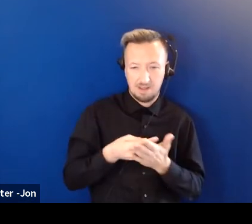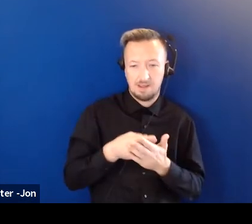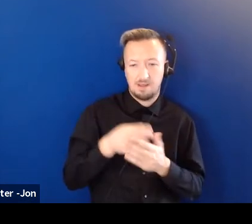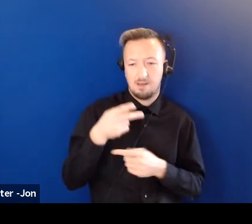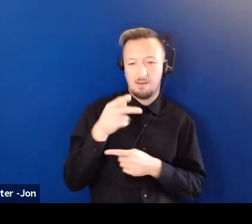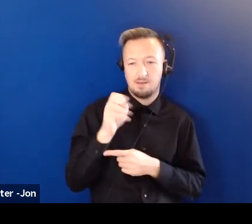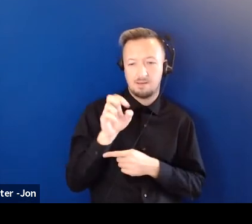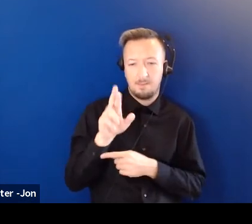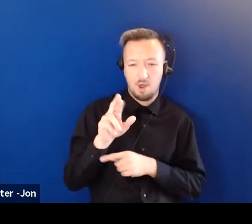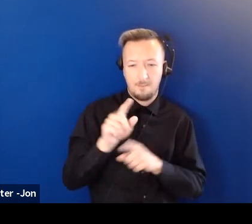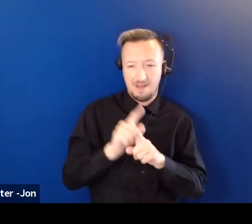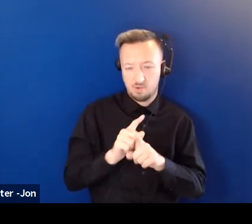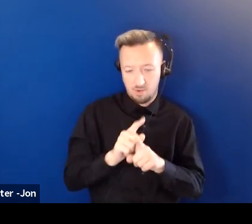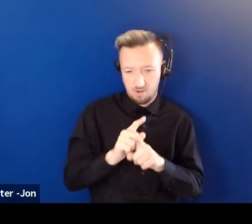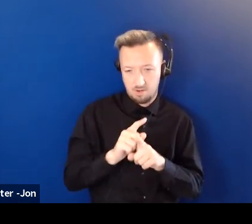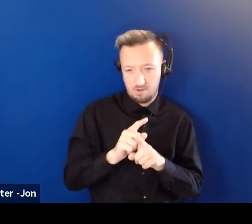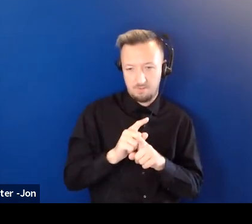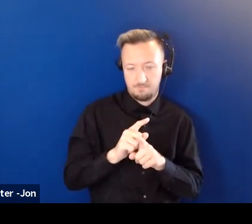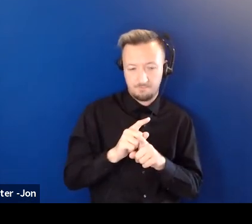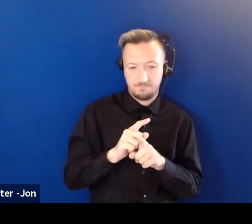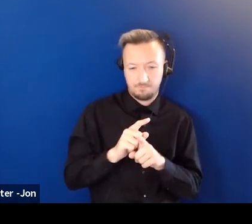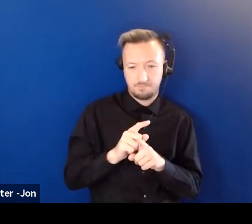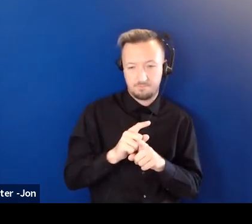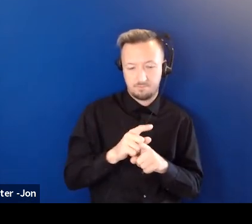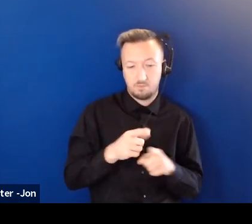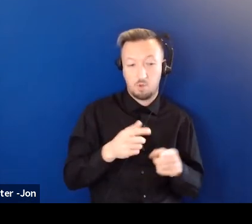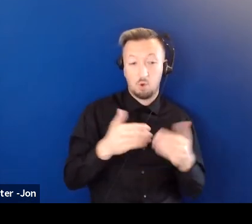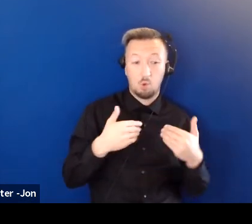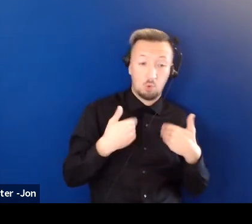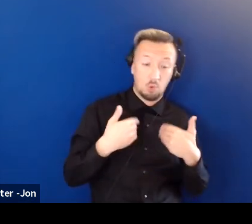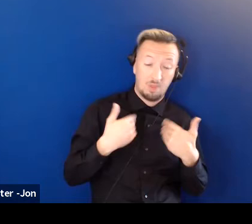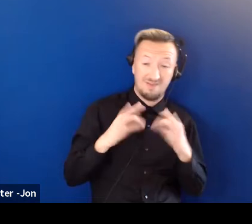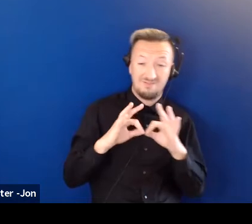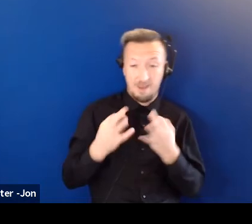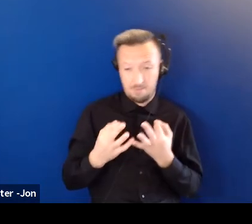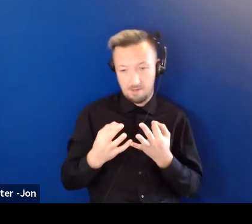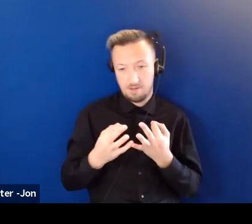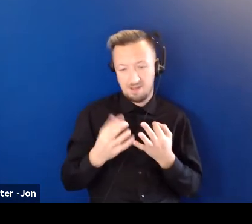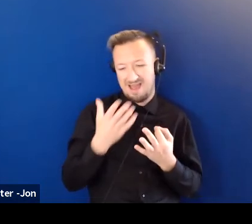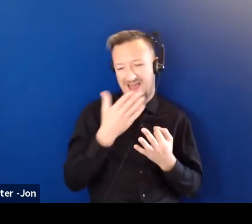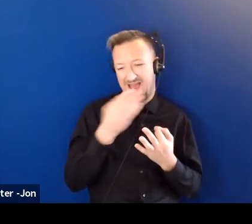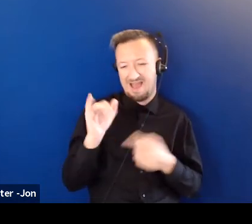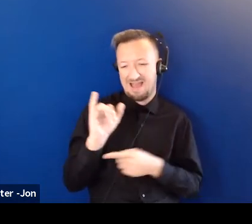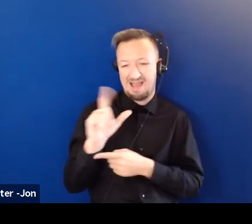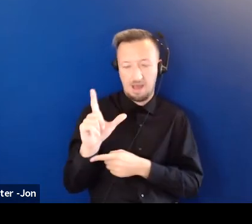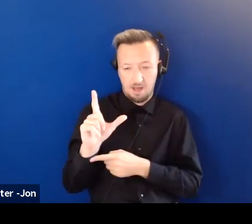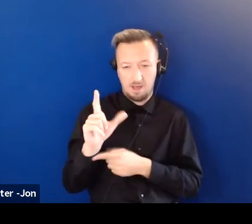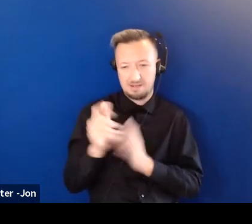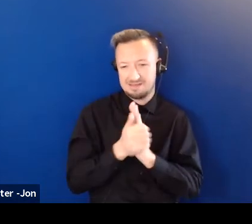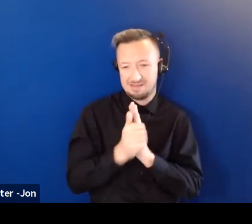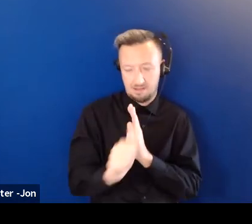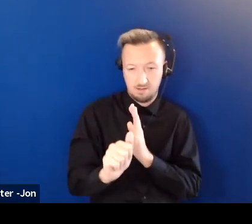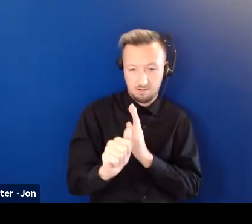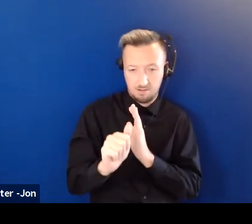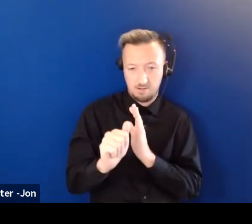of informal or as formal as that youth and the family want to pursue. And then some independent living skill work